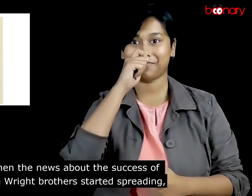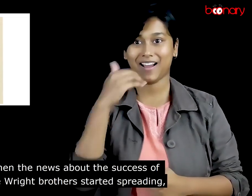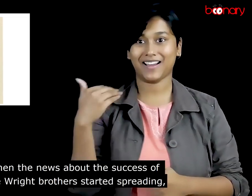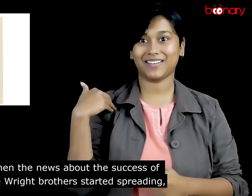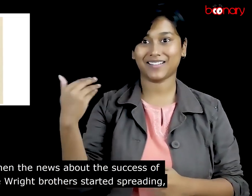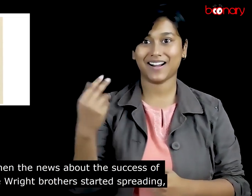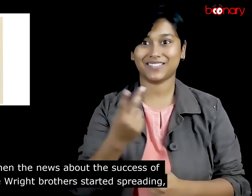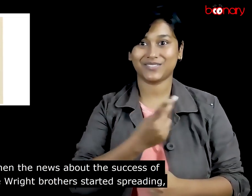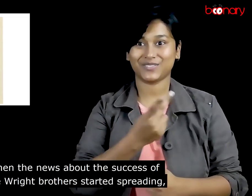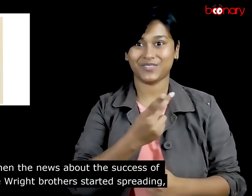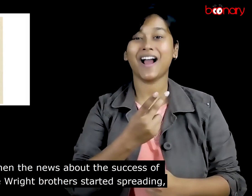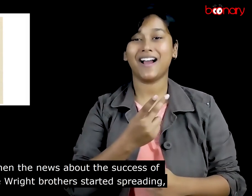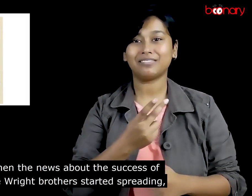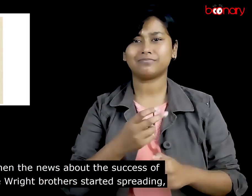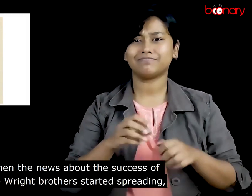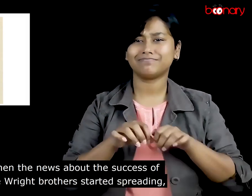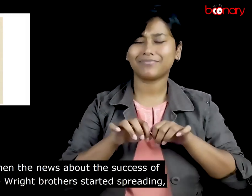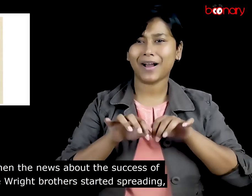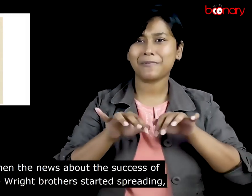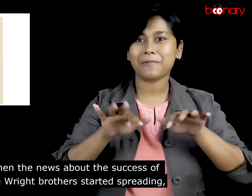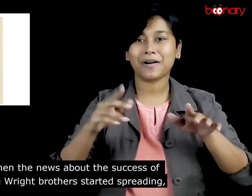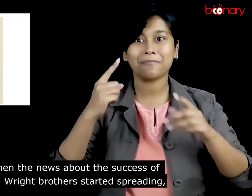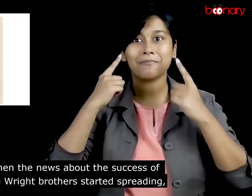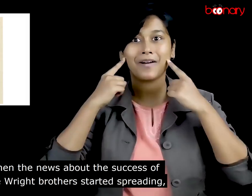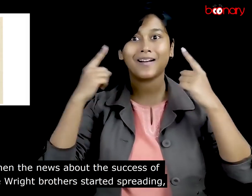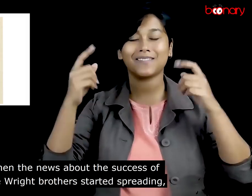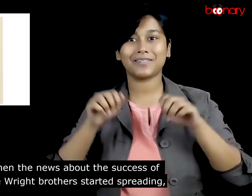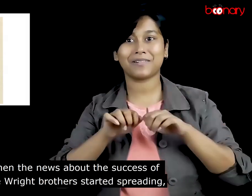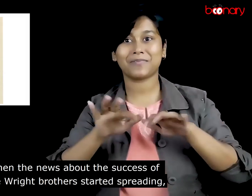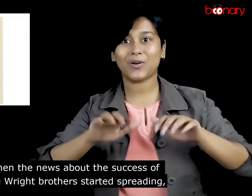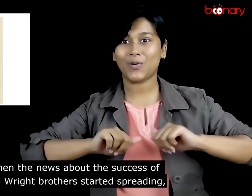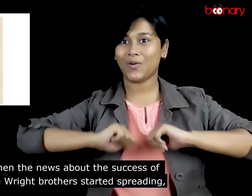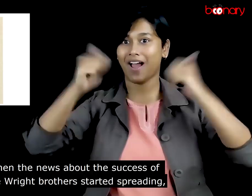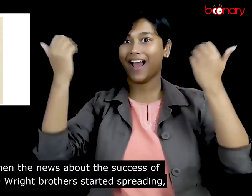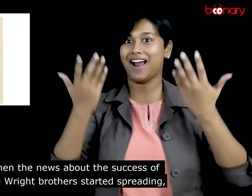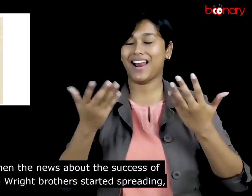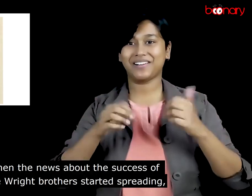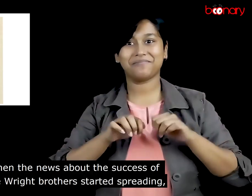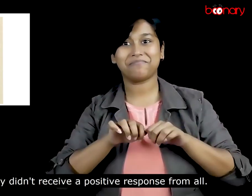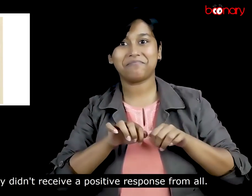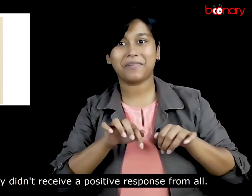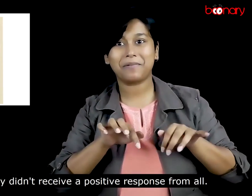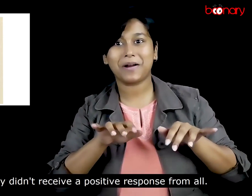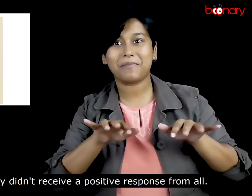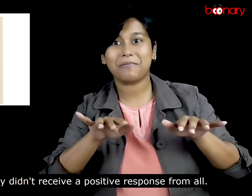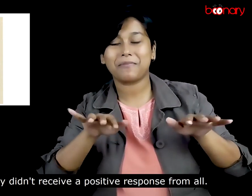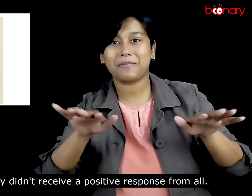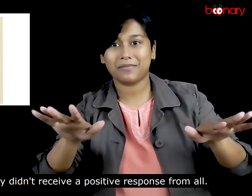When the news about the success of the Wright brothers started spreading, at first, they